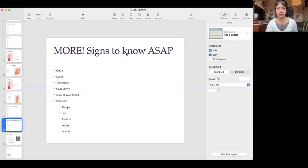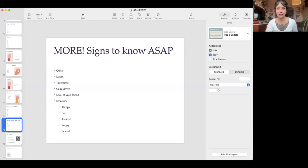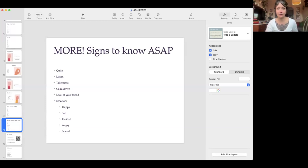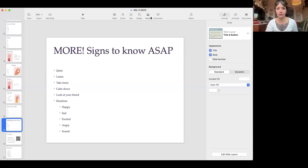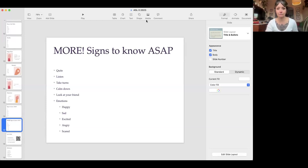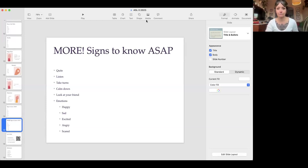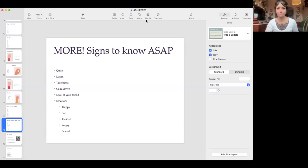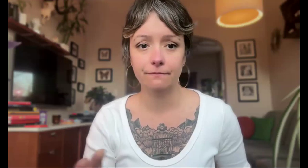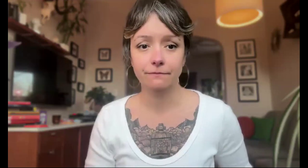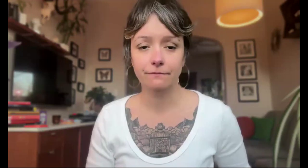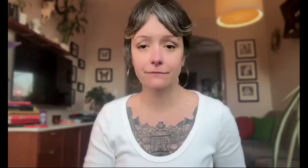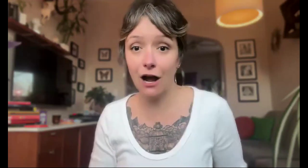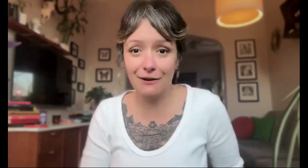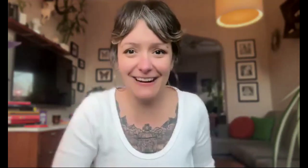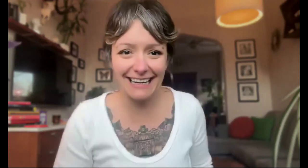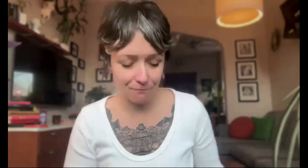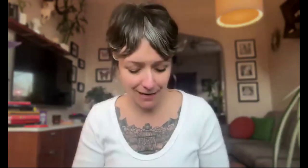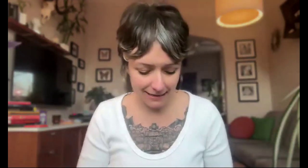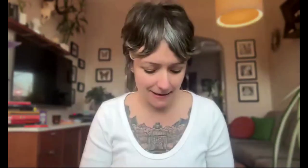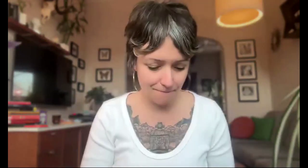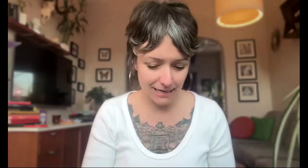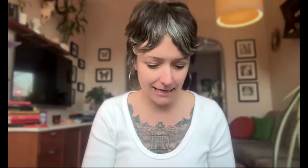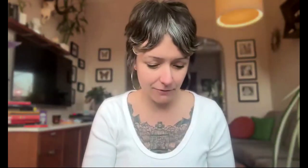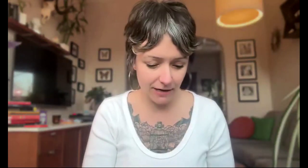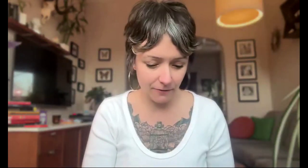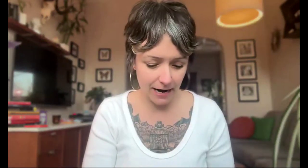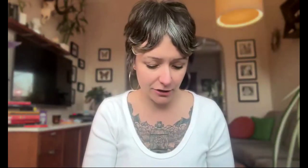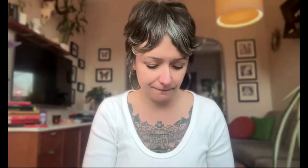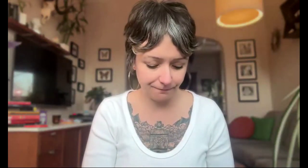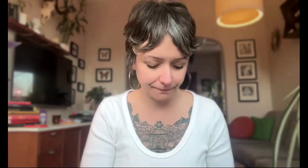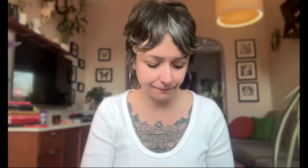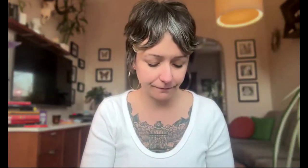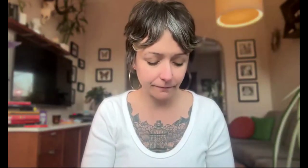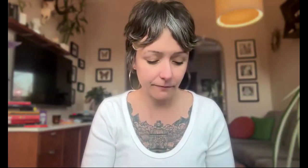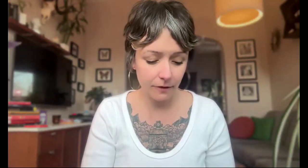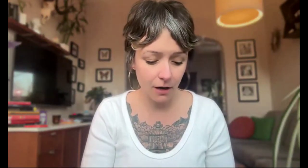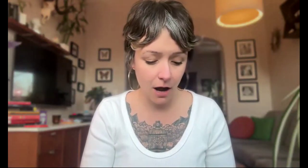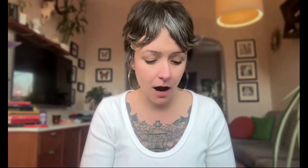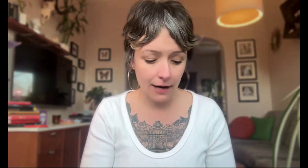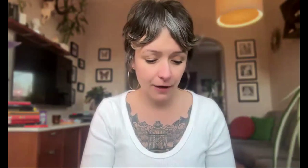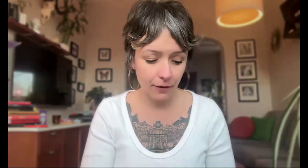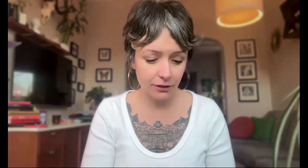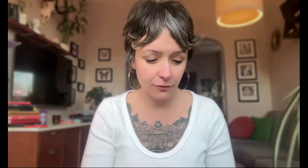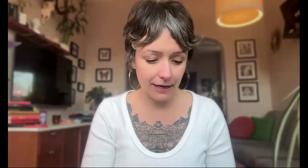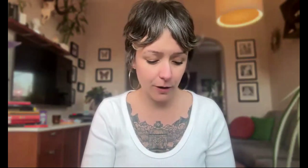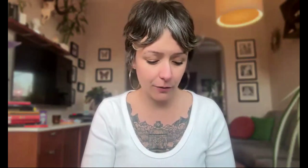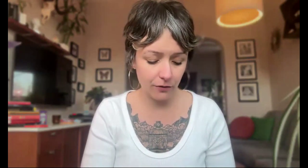you can see me. All right, big and ready for action. All right, we are going to do a quick